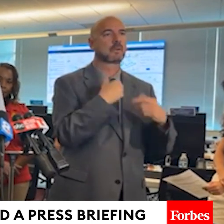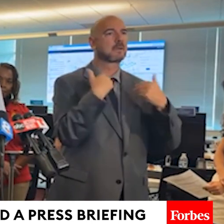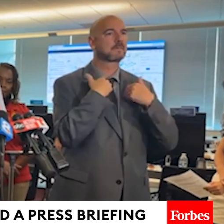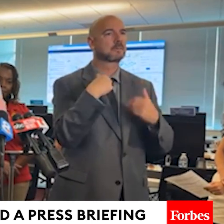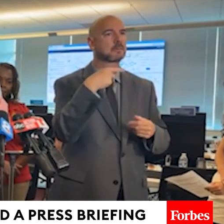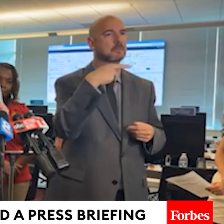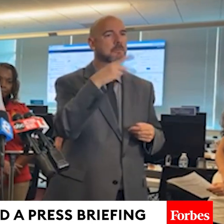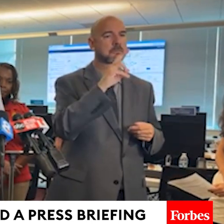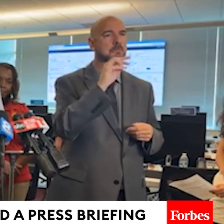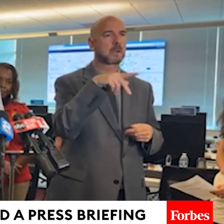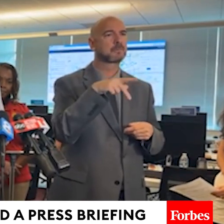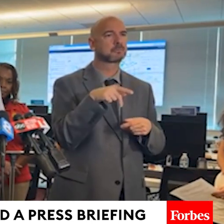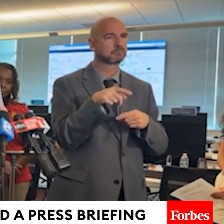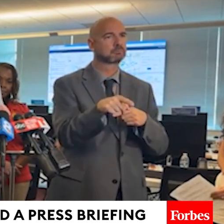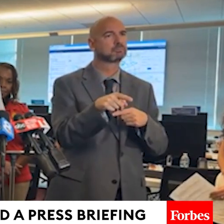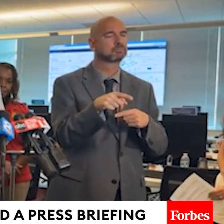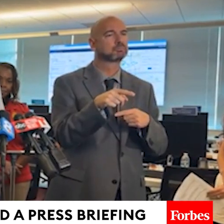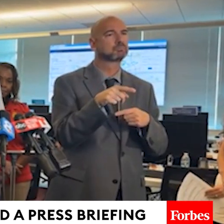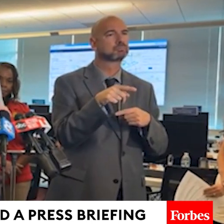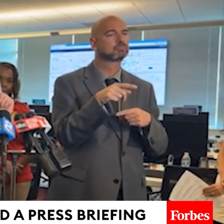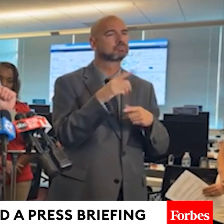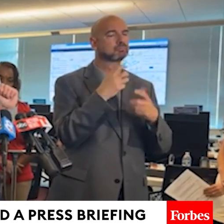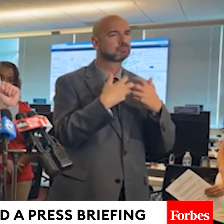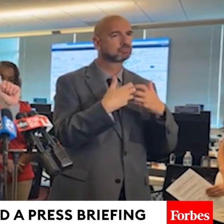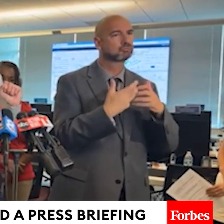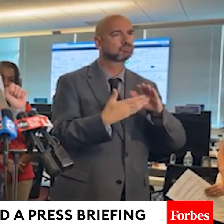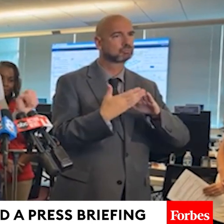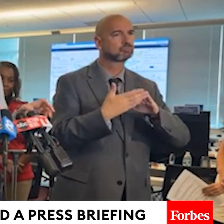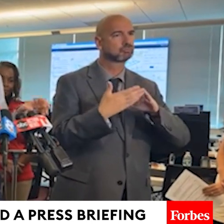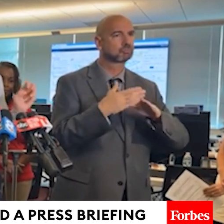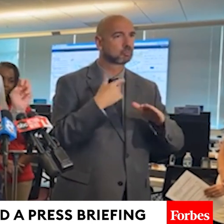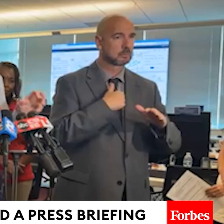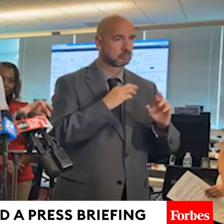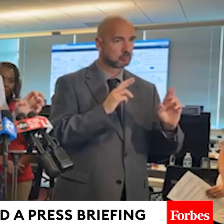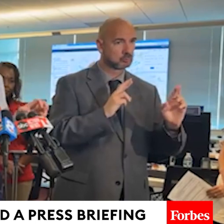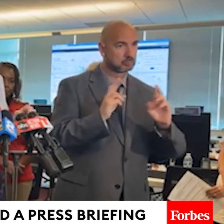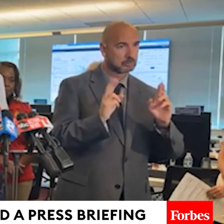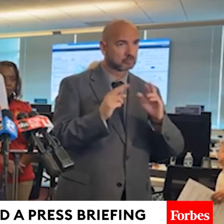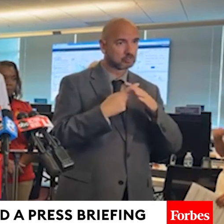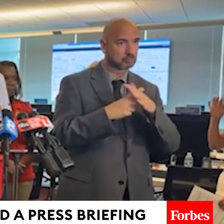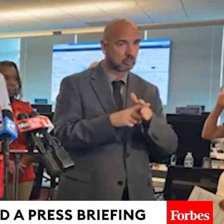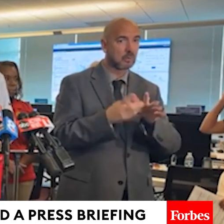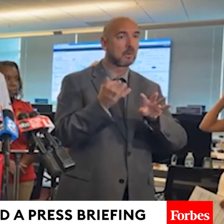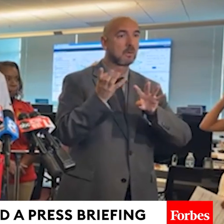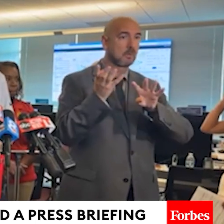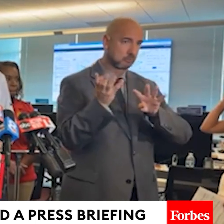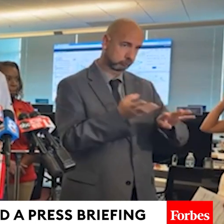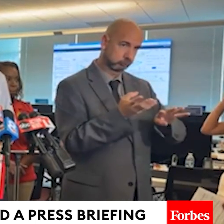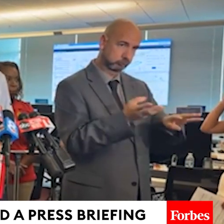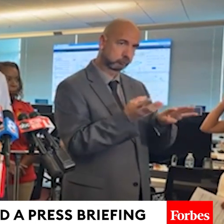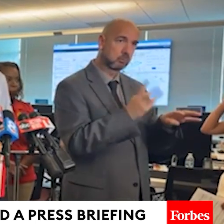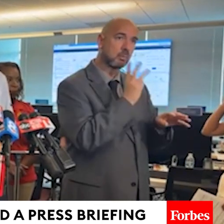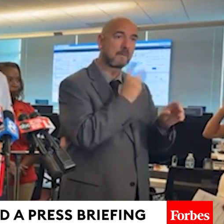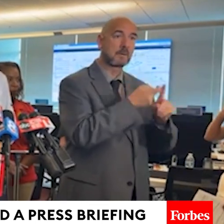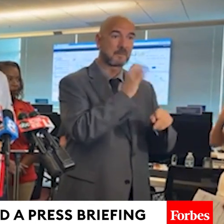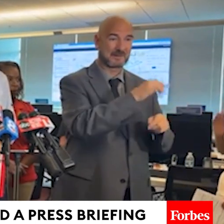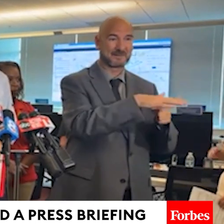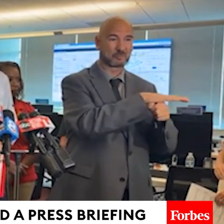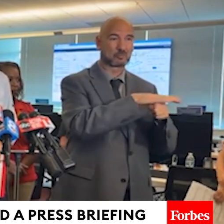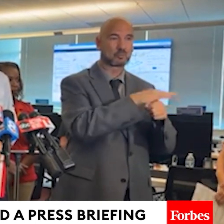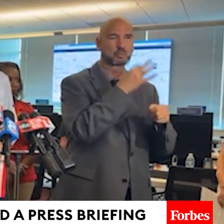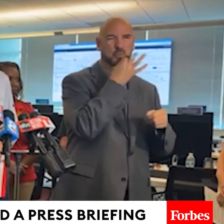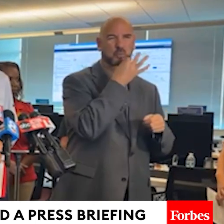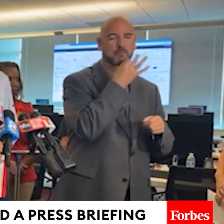that location, and we are getting ready to start pulling the water out of that location.